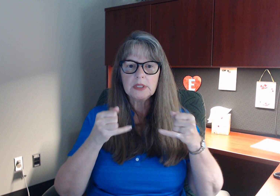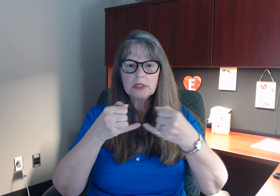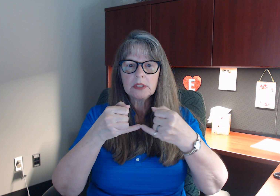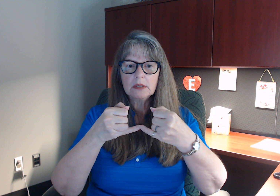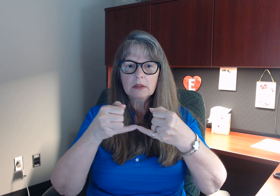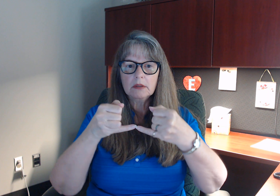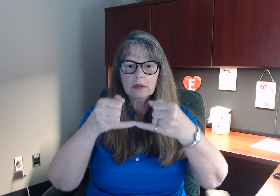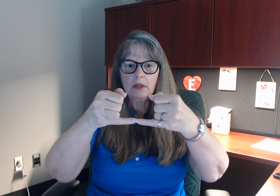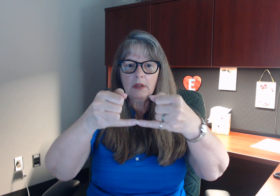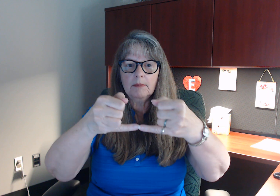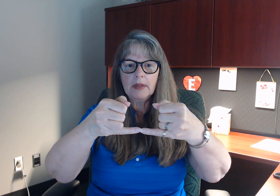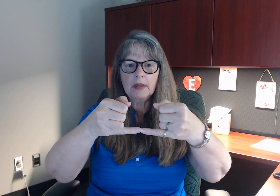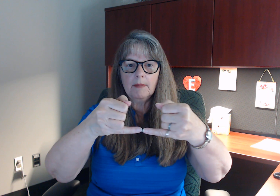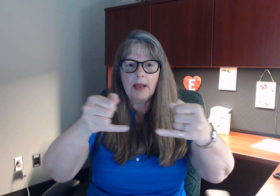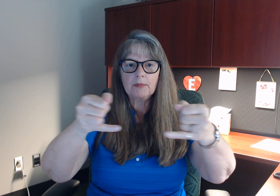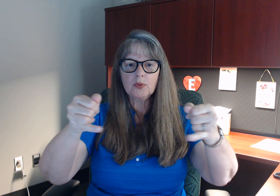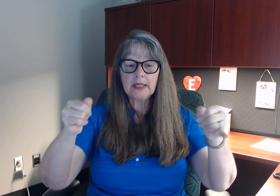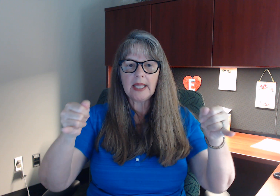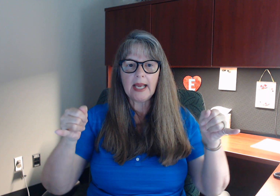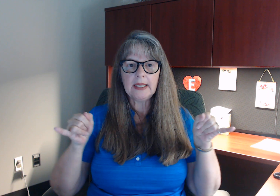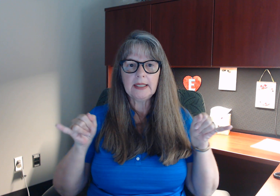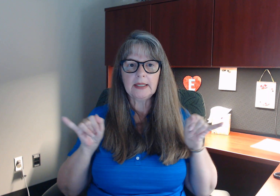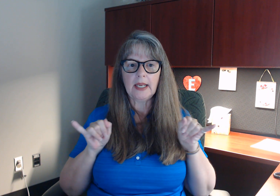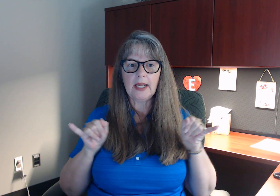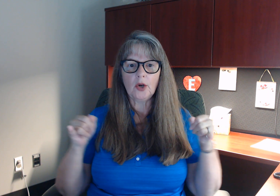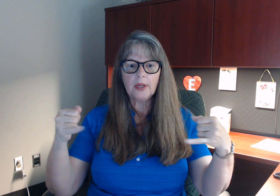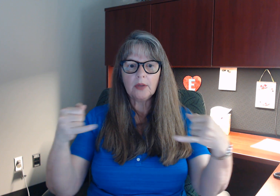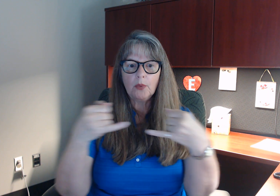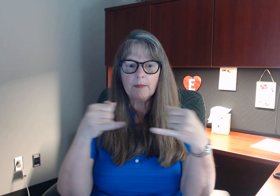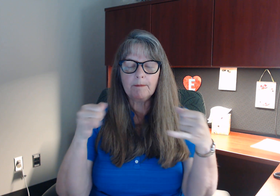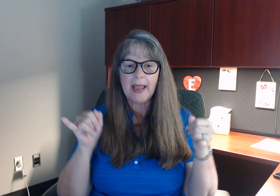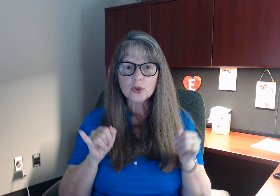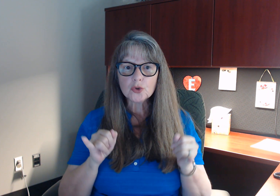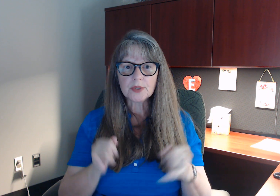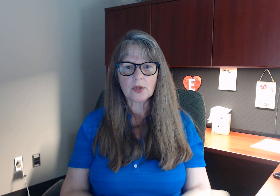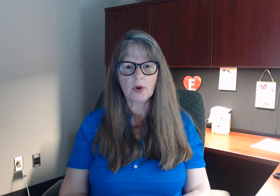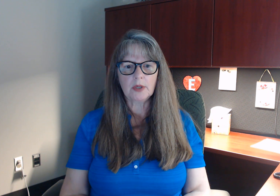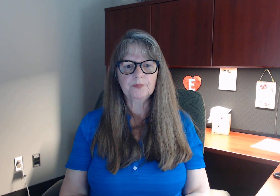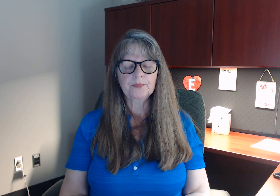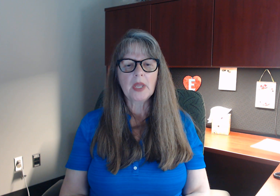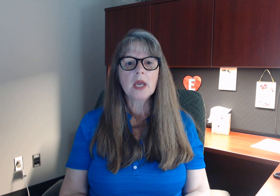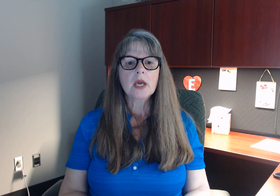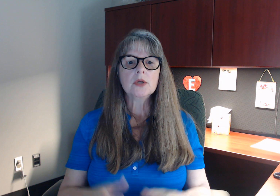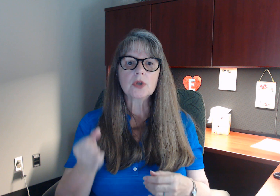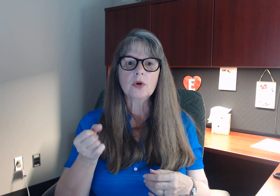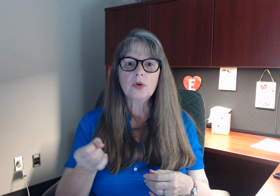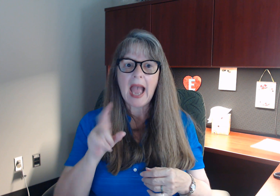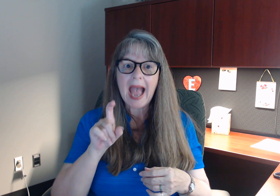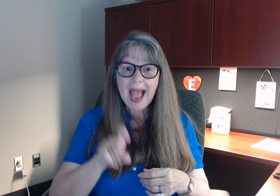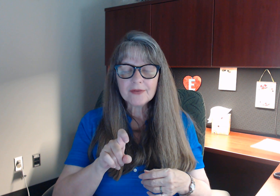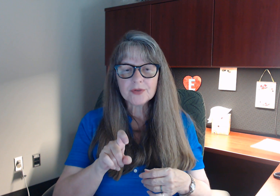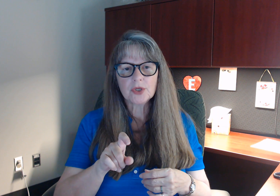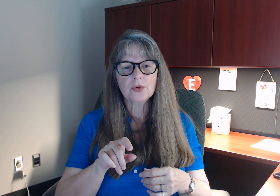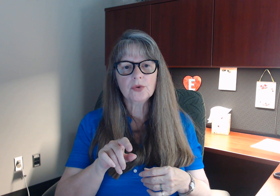boundaries. I'm doing a line in an area where the boundaries are. So you have to